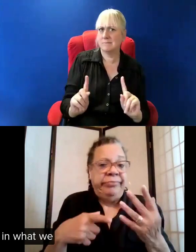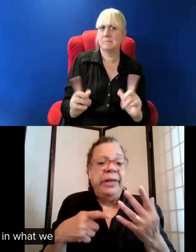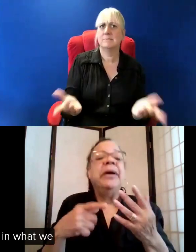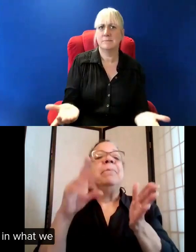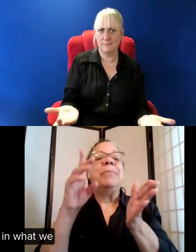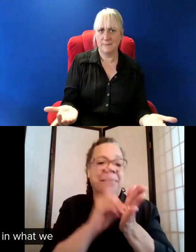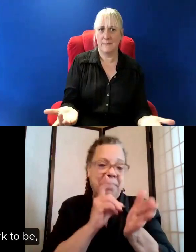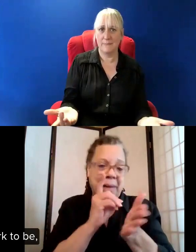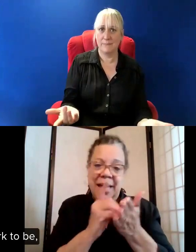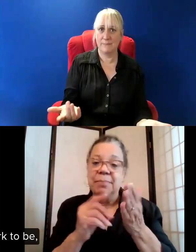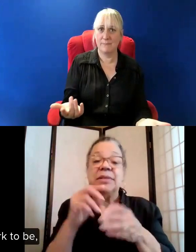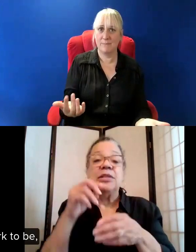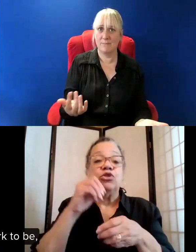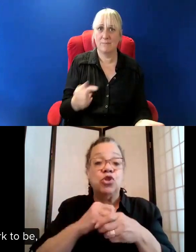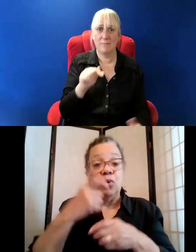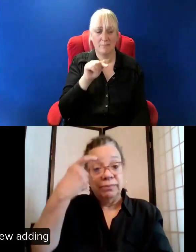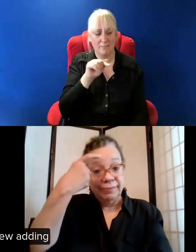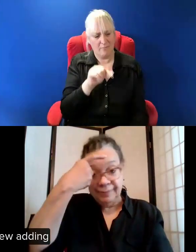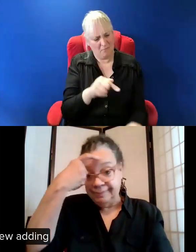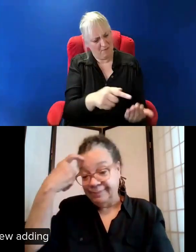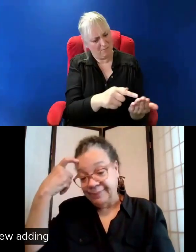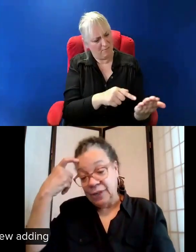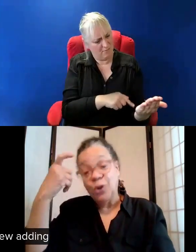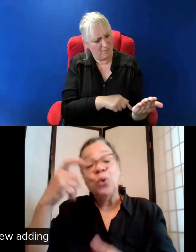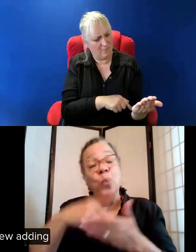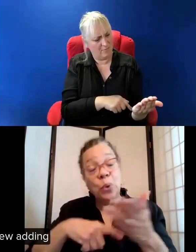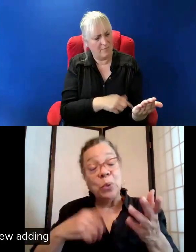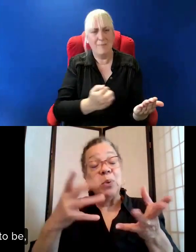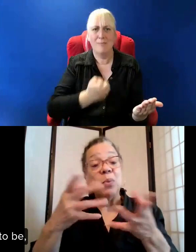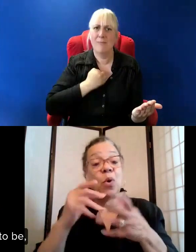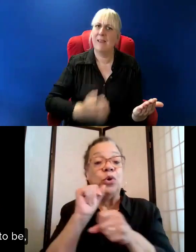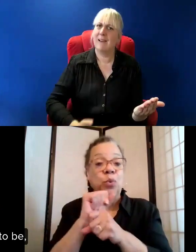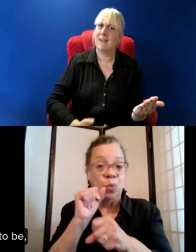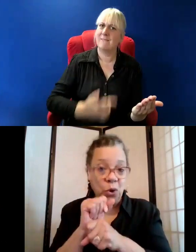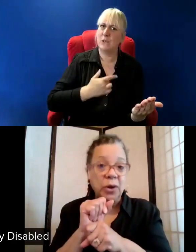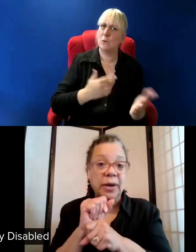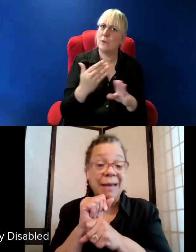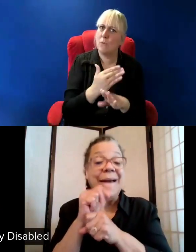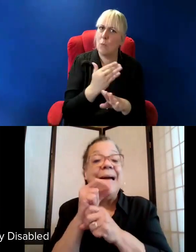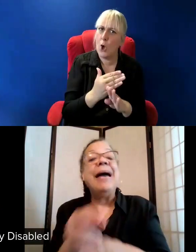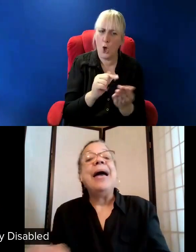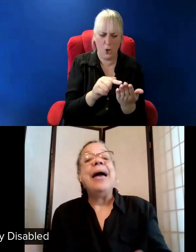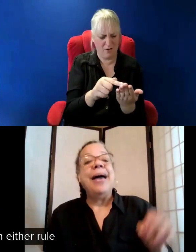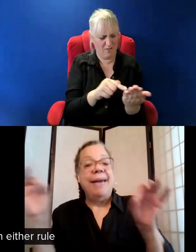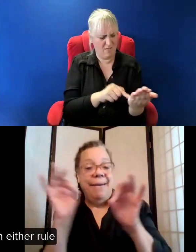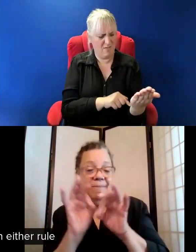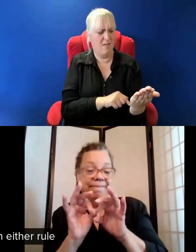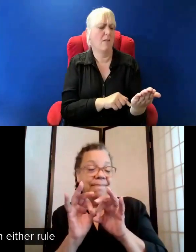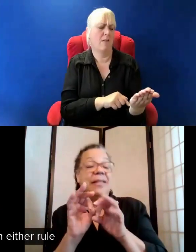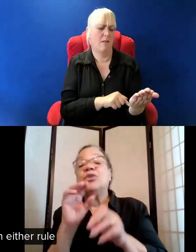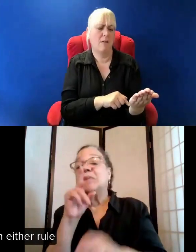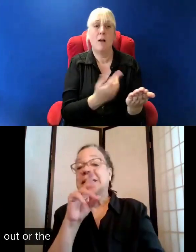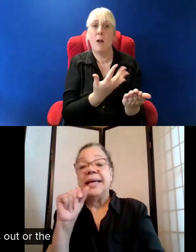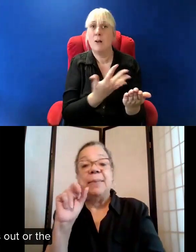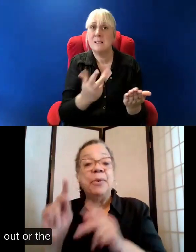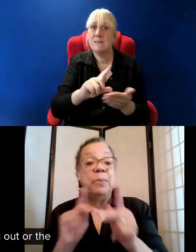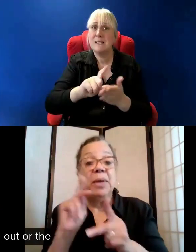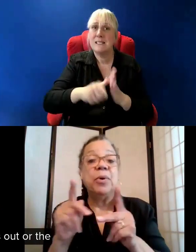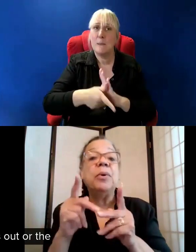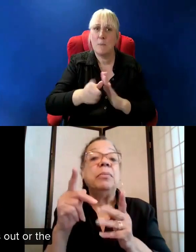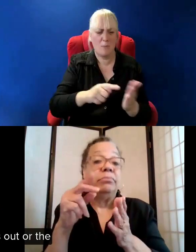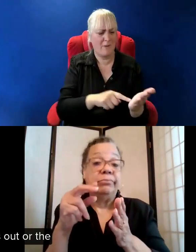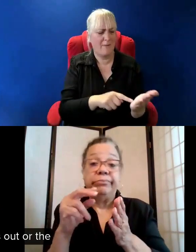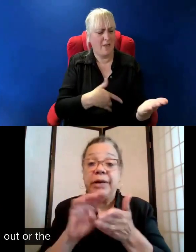in what we view work to be, what we view adding value to be, that actually disabled people often either rule themselves